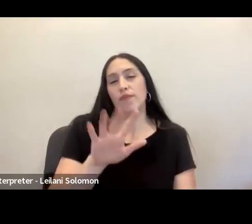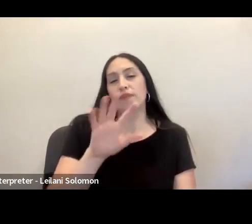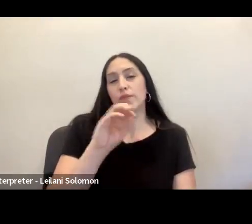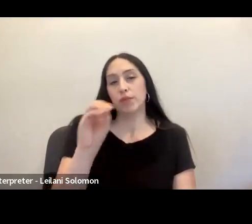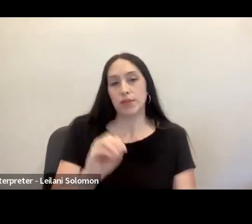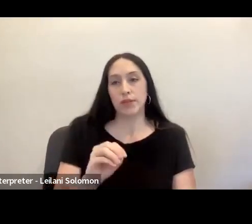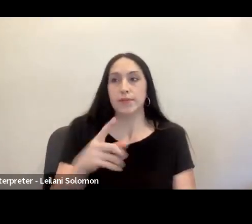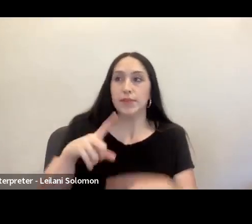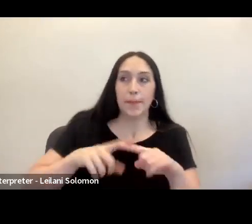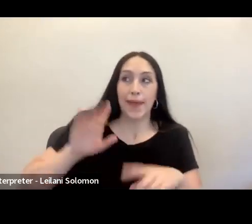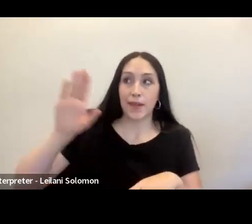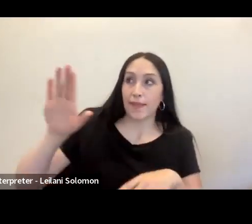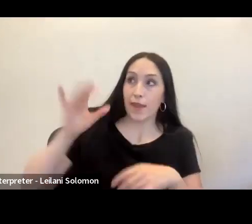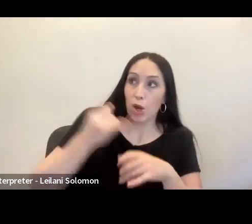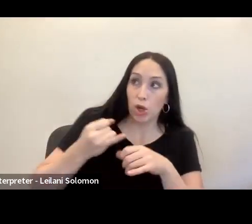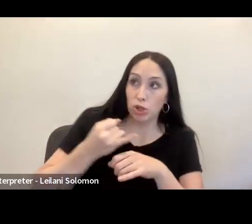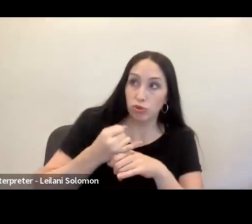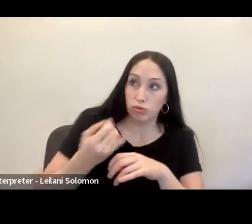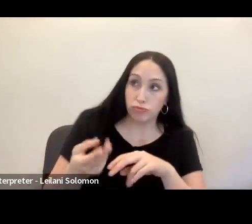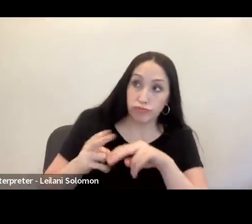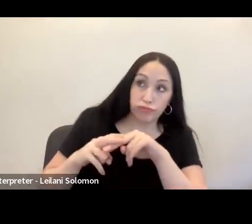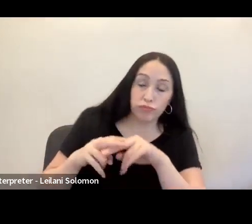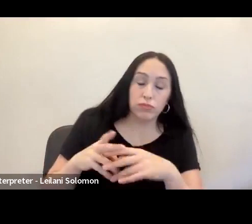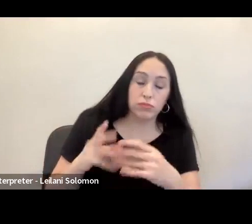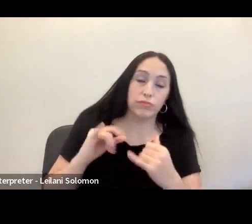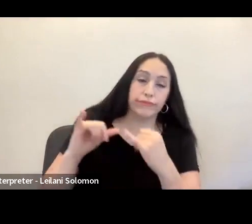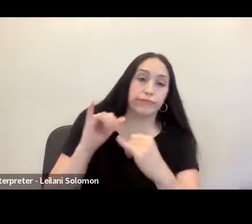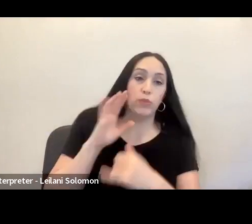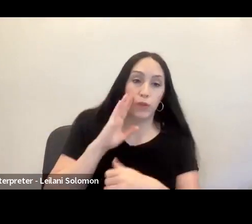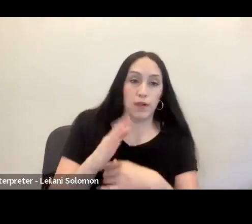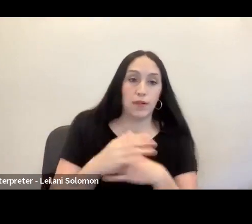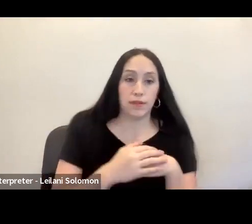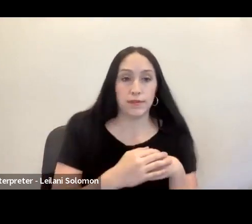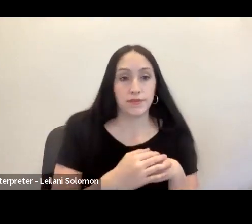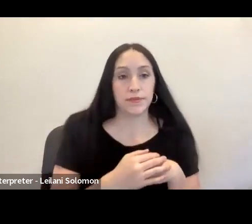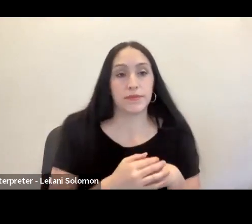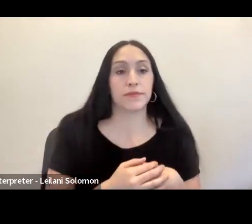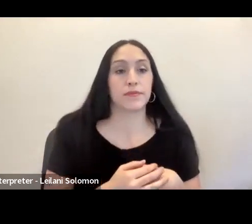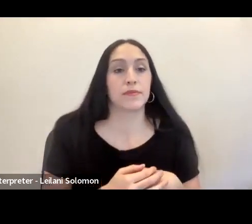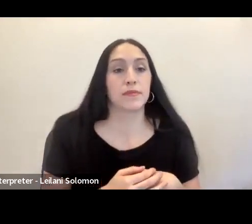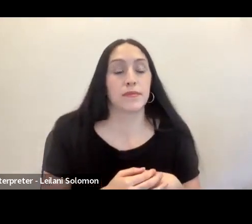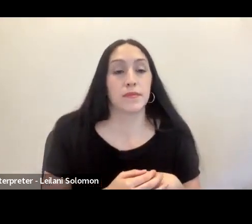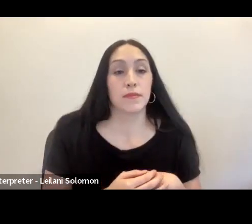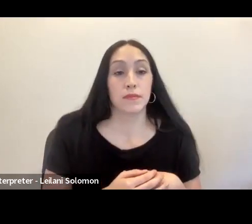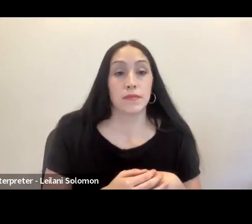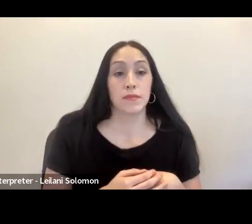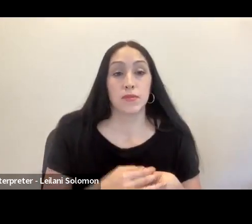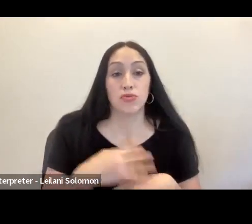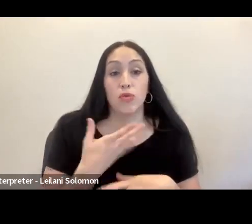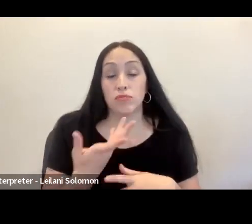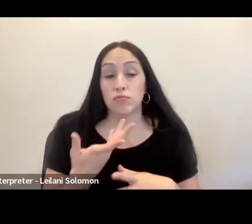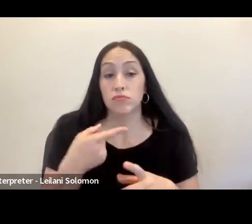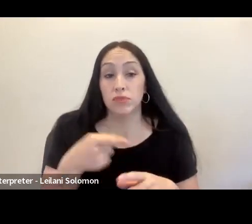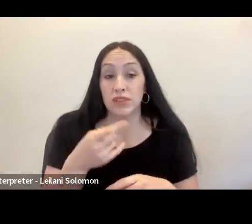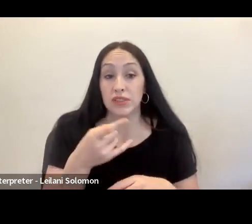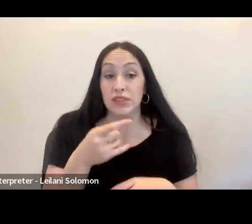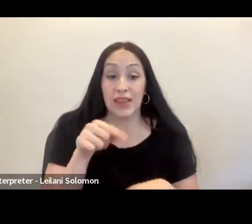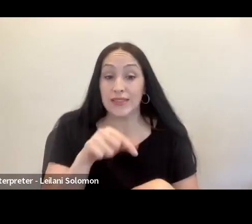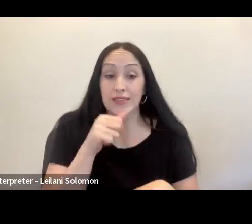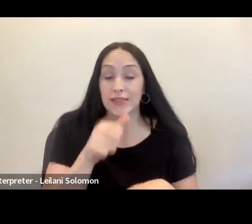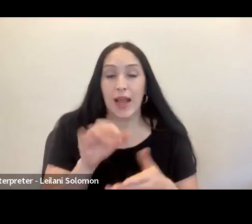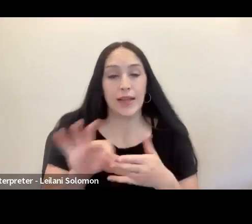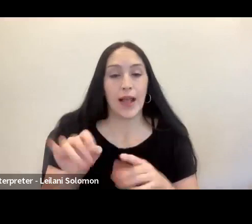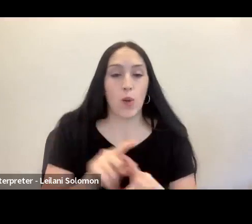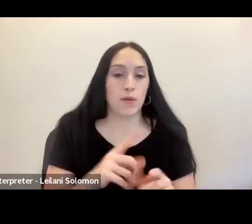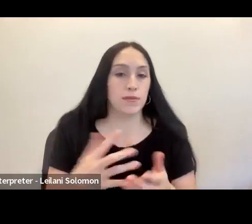again. So yeah, so it could earn interest, and that interest would not count as income or be taxable. So you can try that